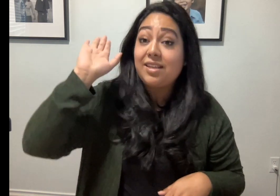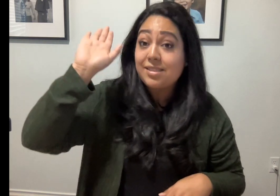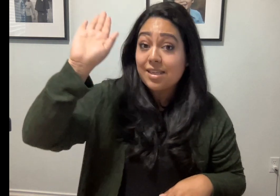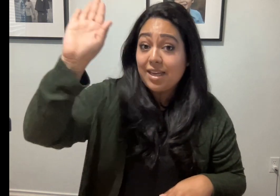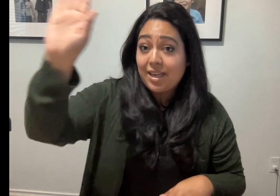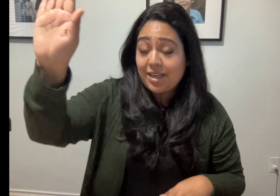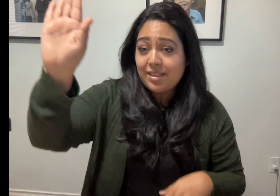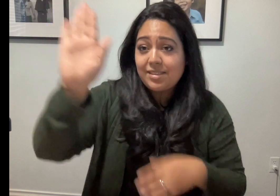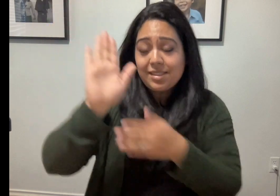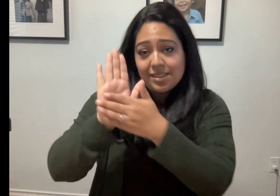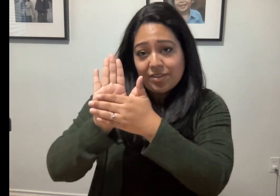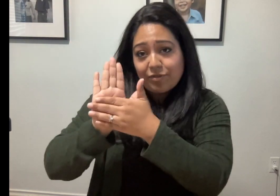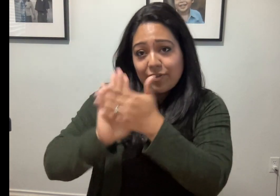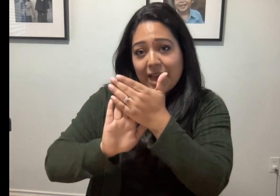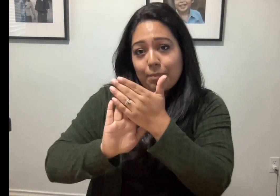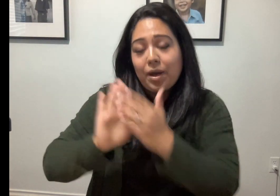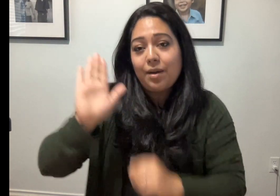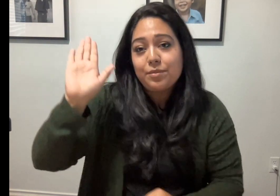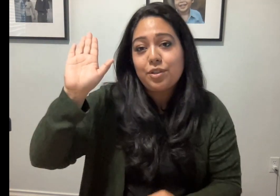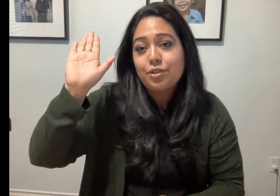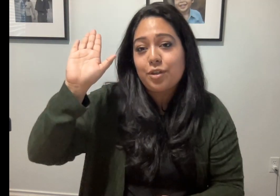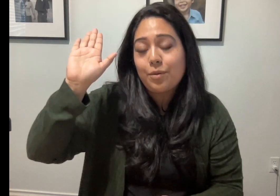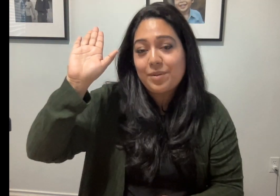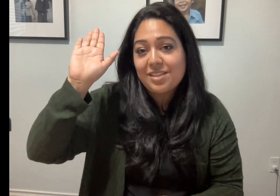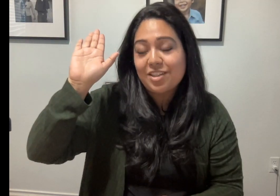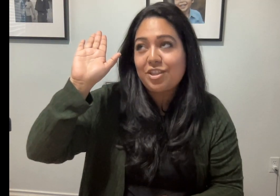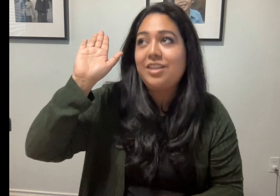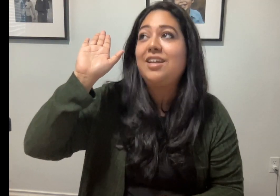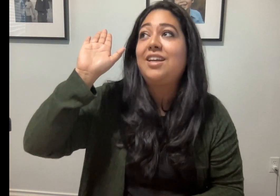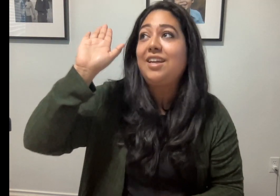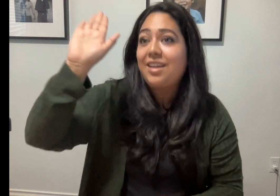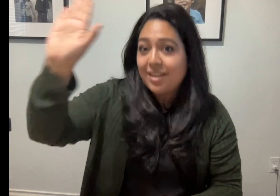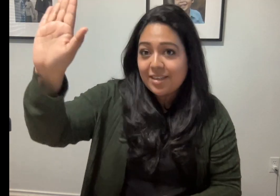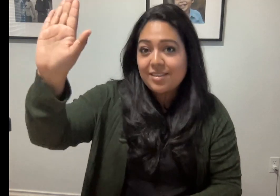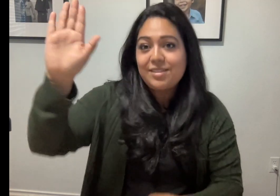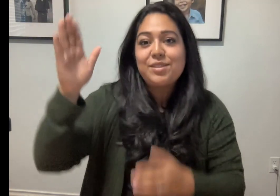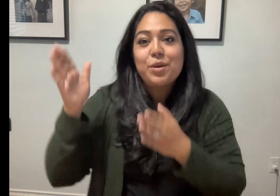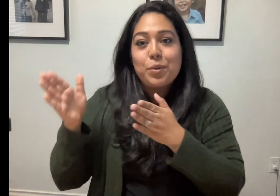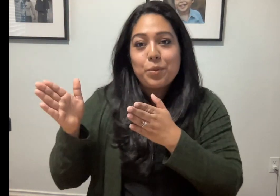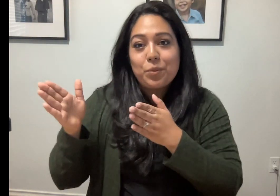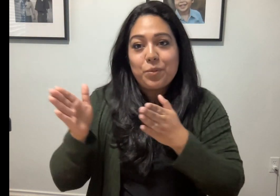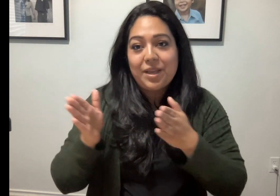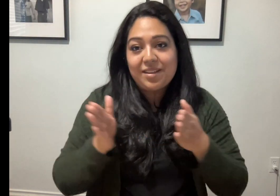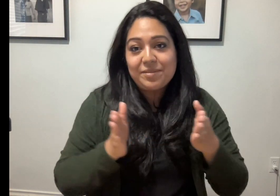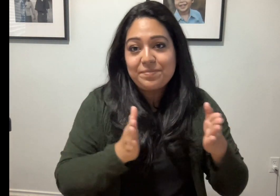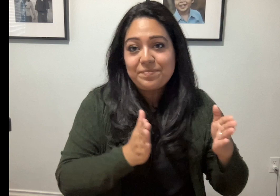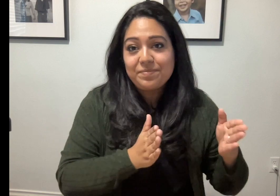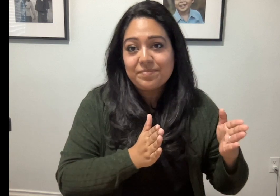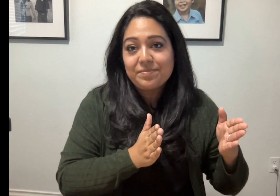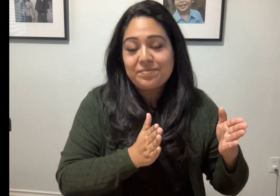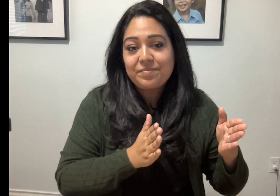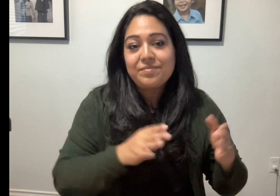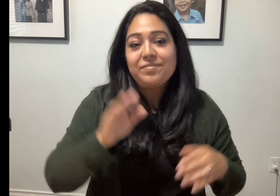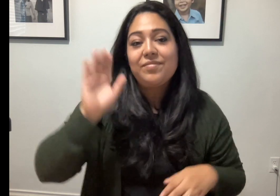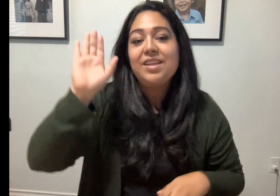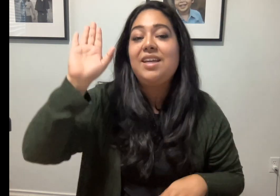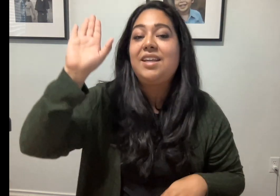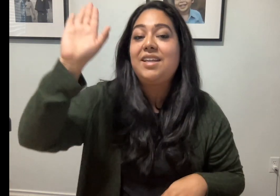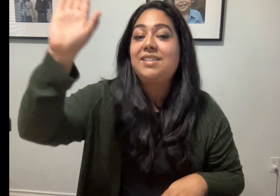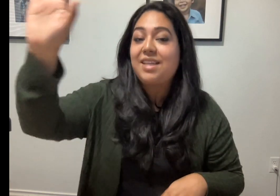is His, it's a flat palm to show possession, His will. It is